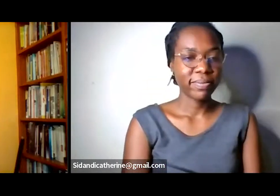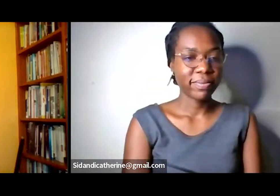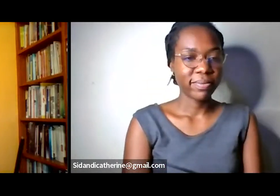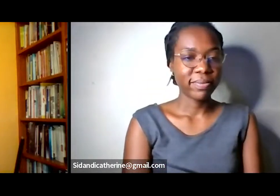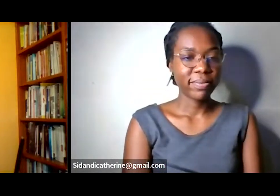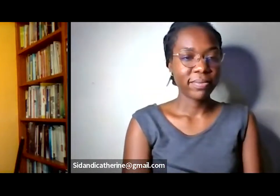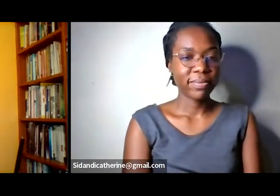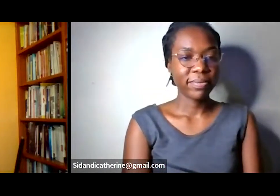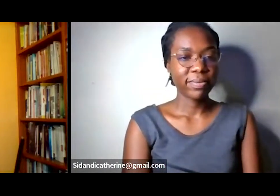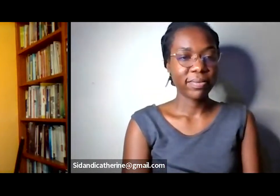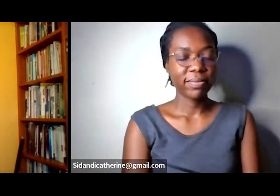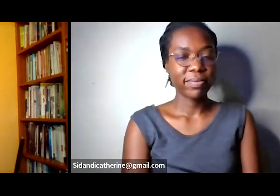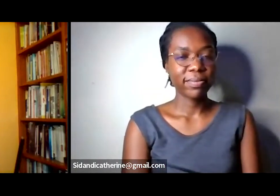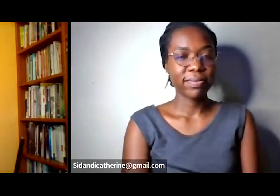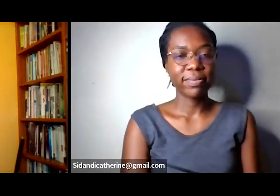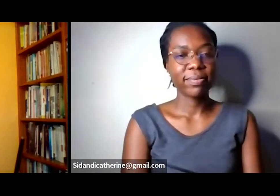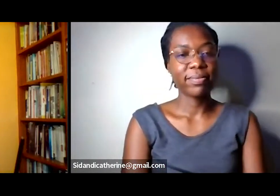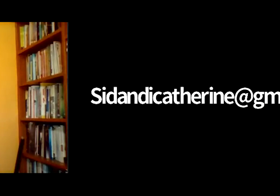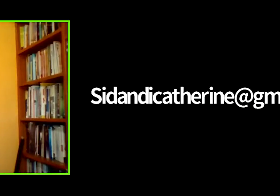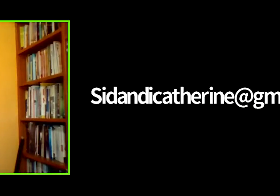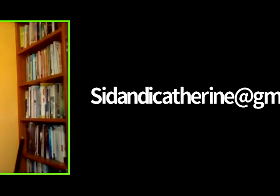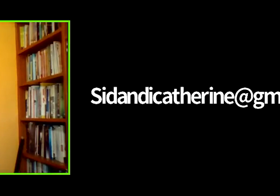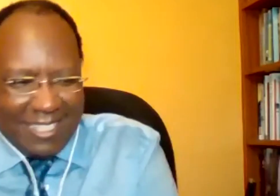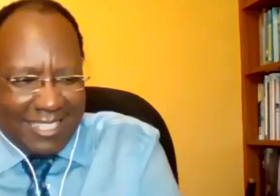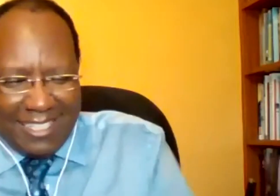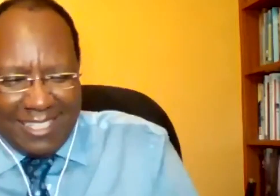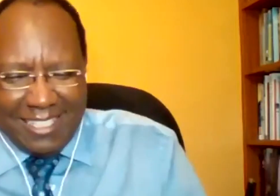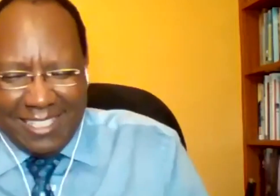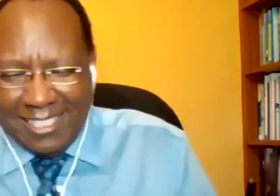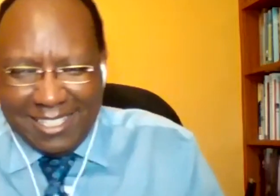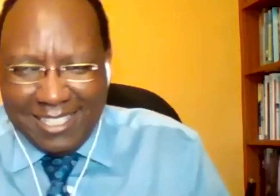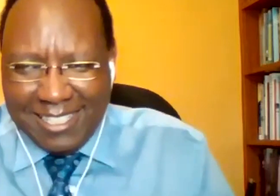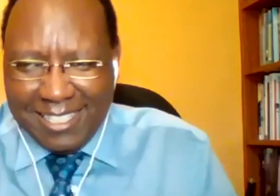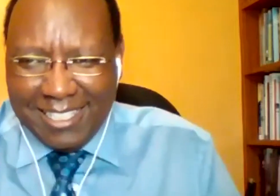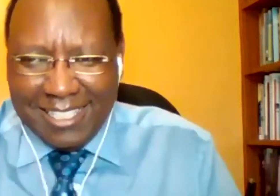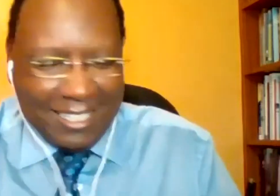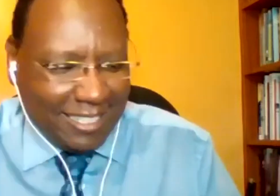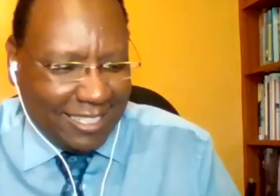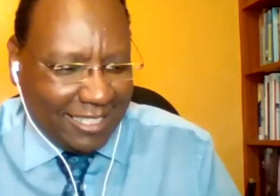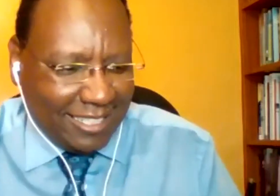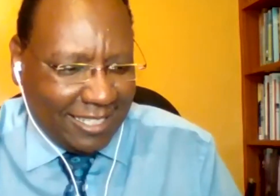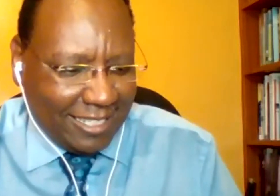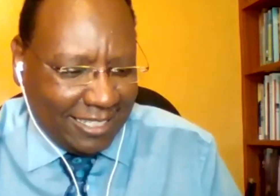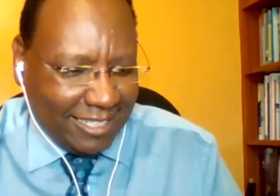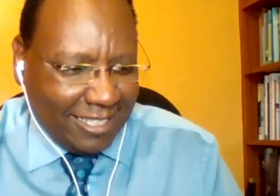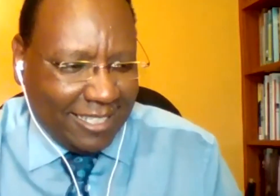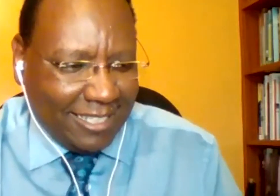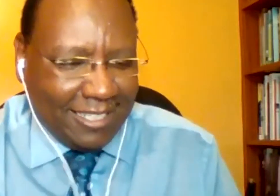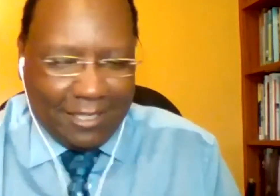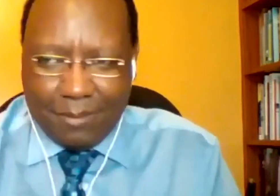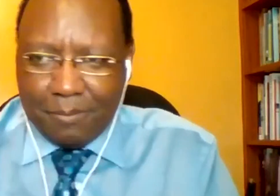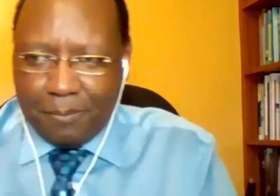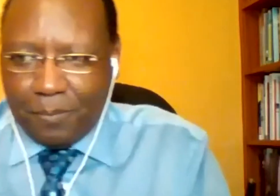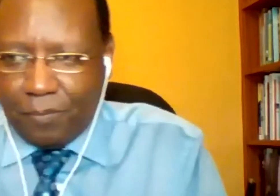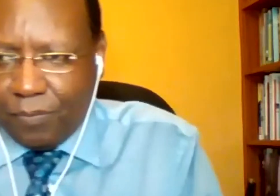able to deliver certain product for you that belongs to a customer, how do you go about